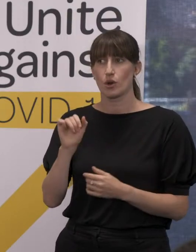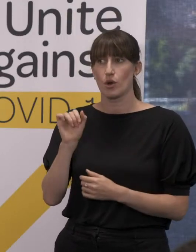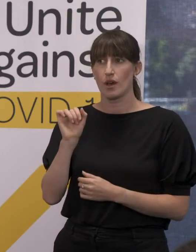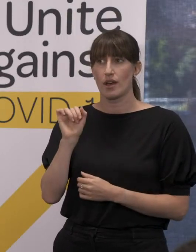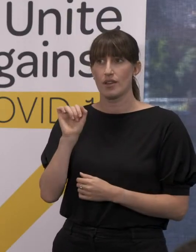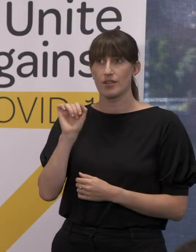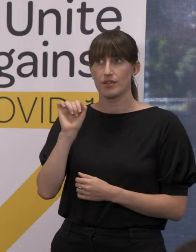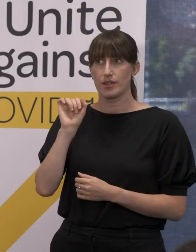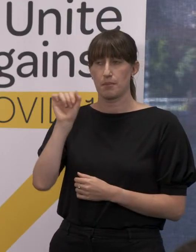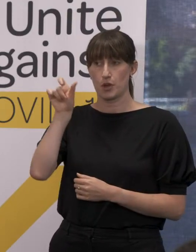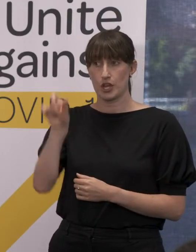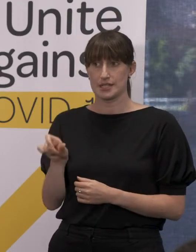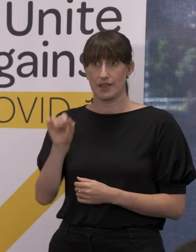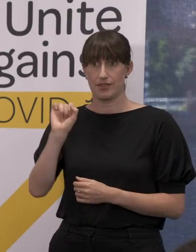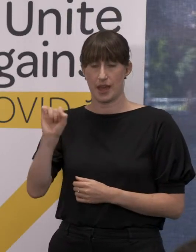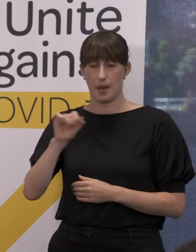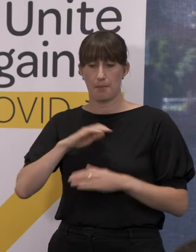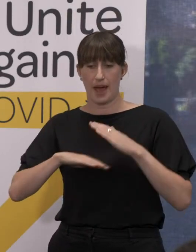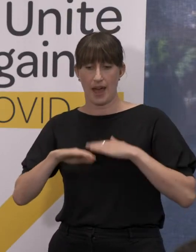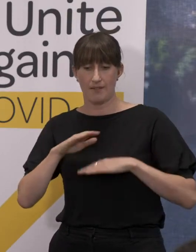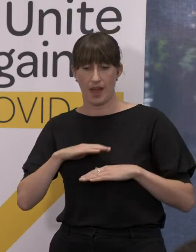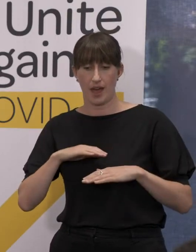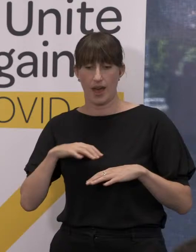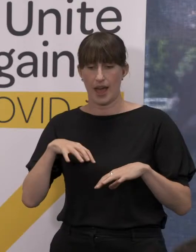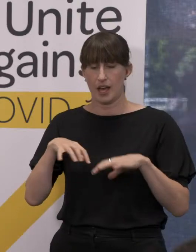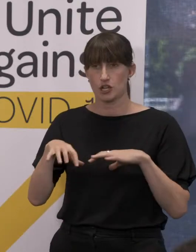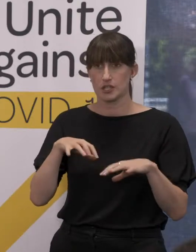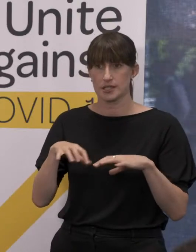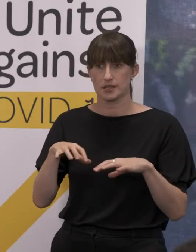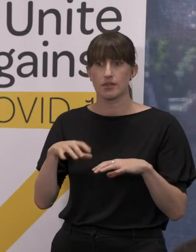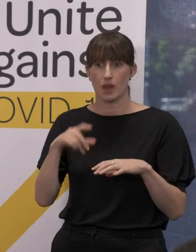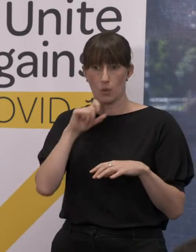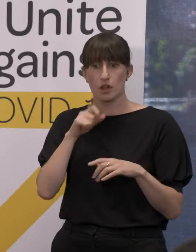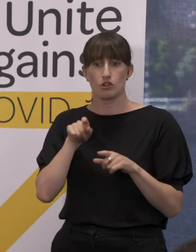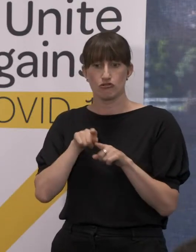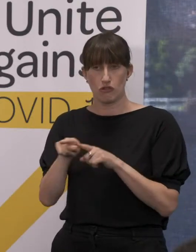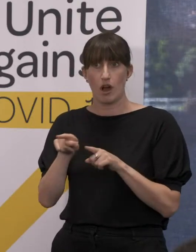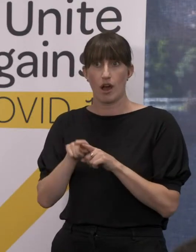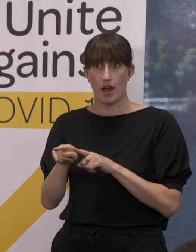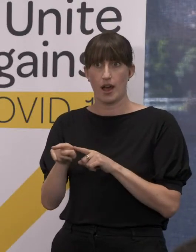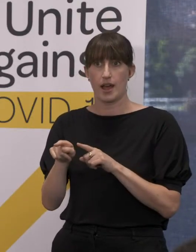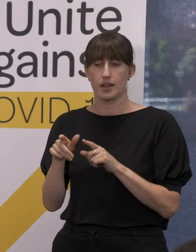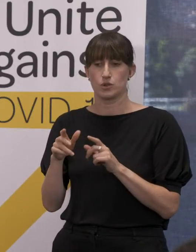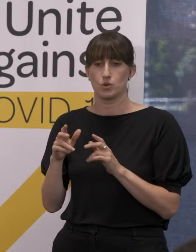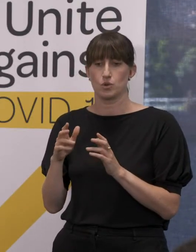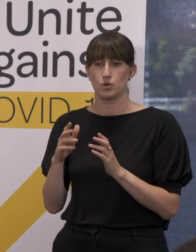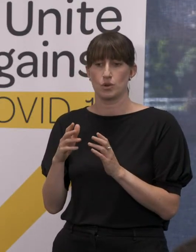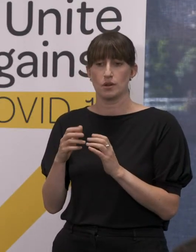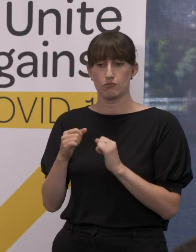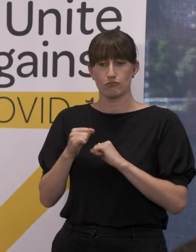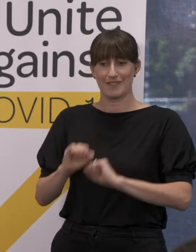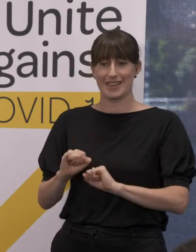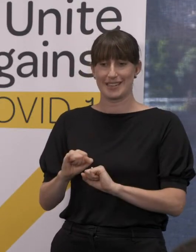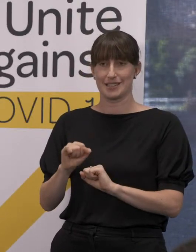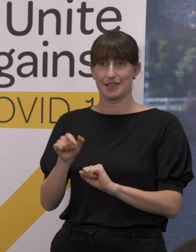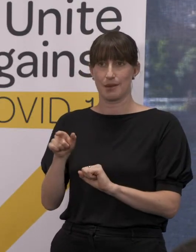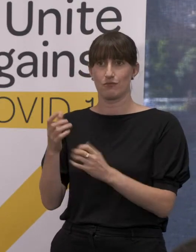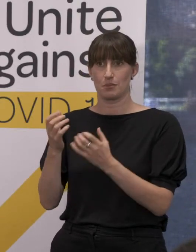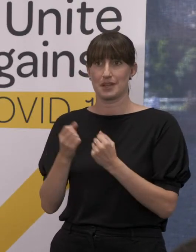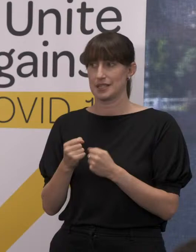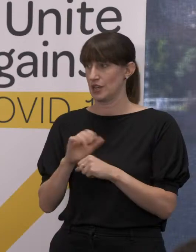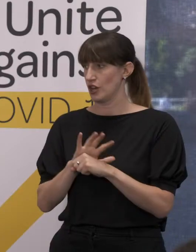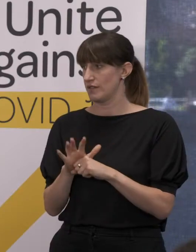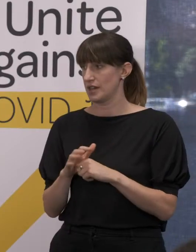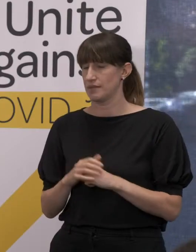behaviours prior to travel, I think, are likely to be modified to reduce the risk that they will not be able to travel. We haven't